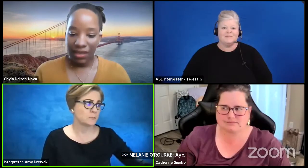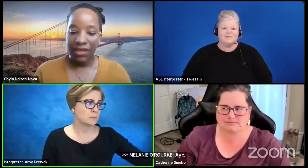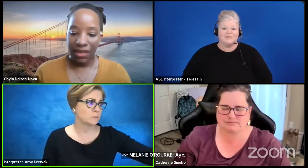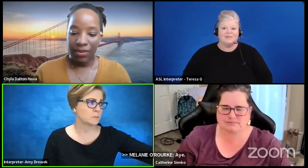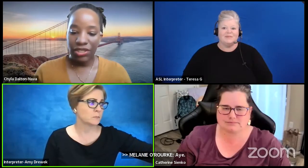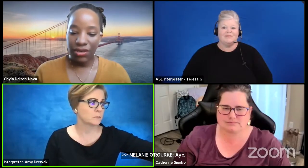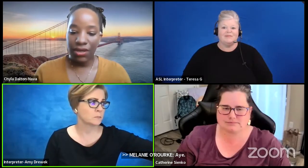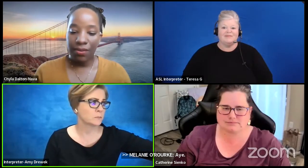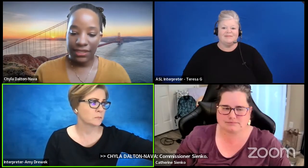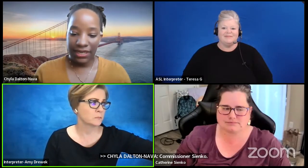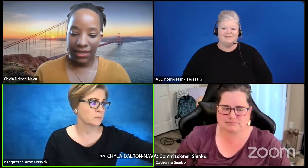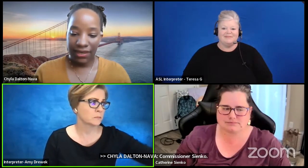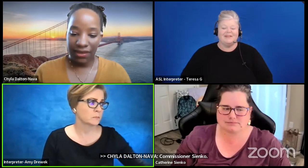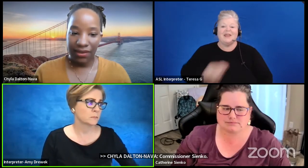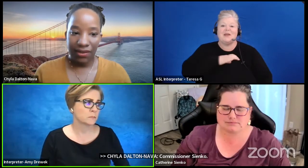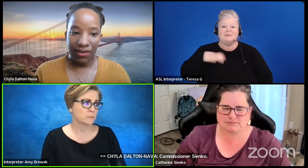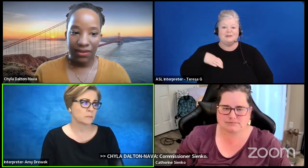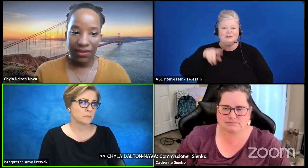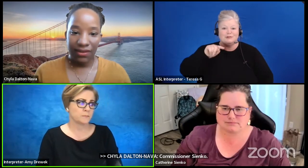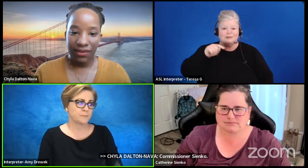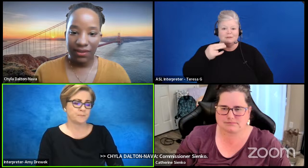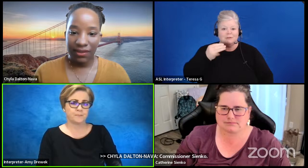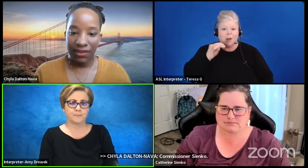Aye. Commissioner Thompson,